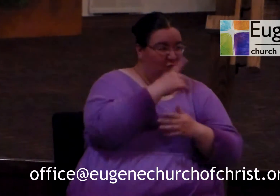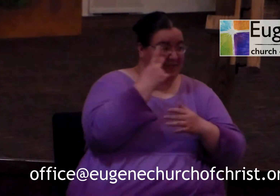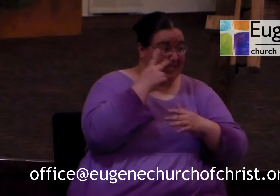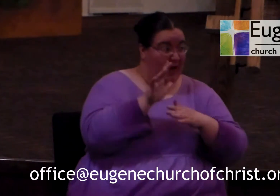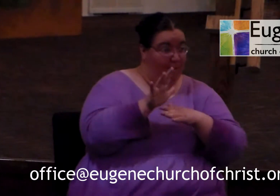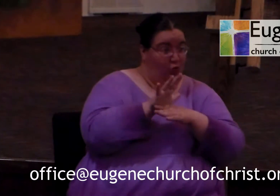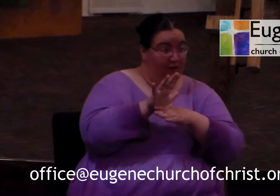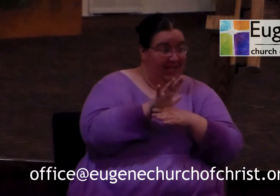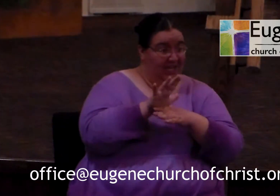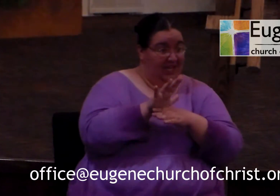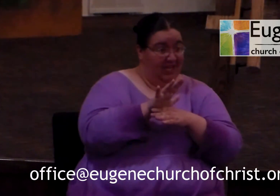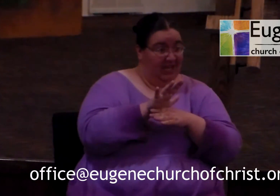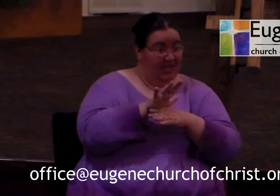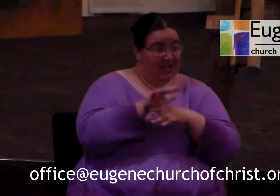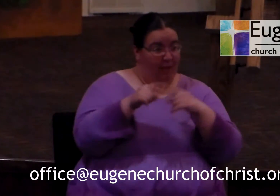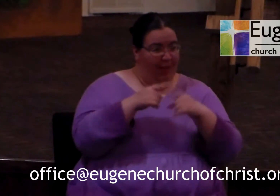Peter and Jesus' eyes meet,